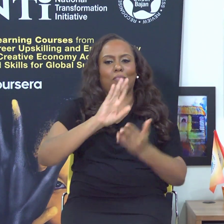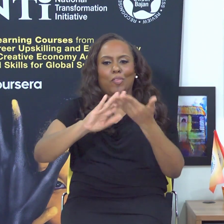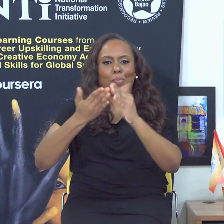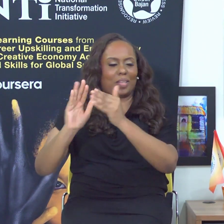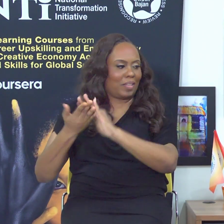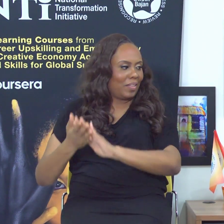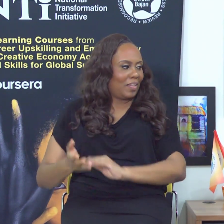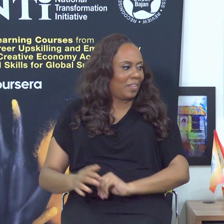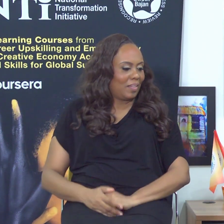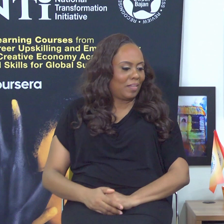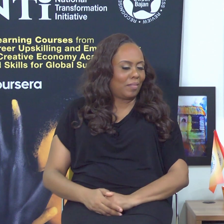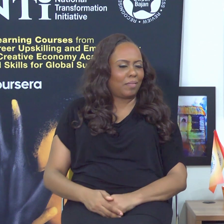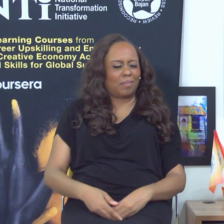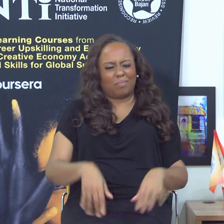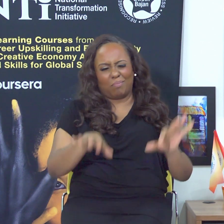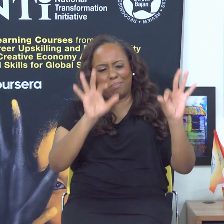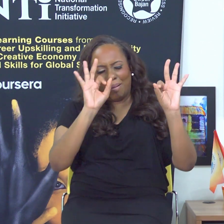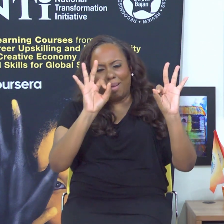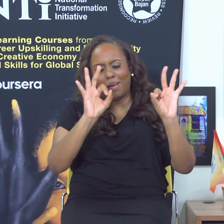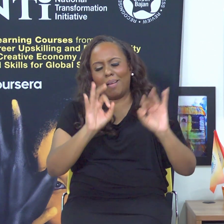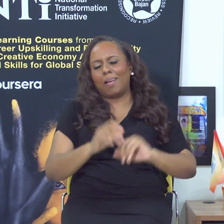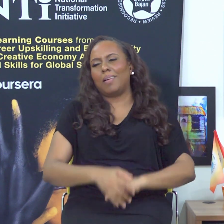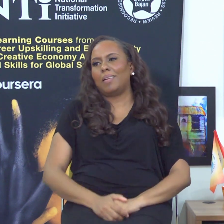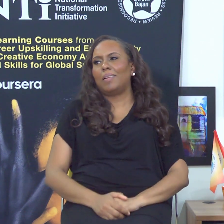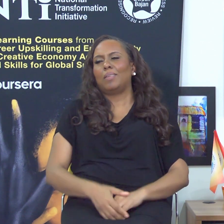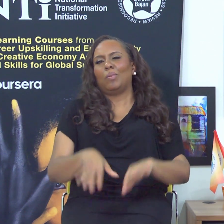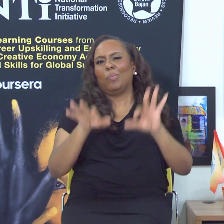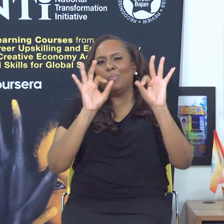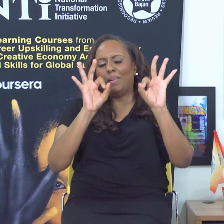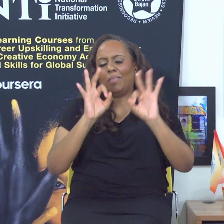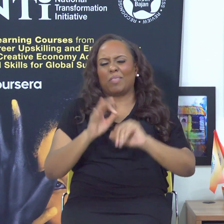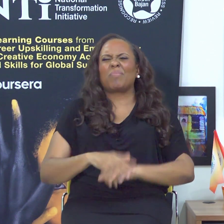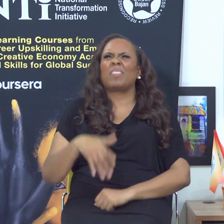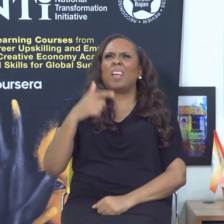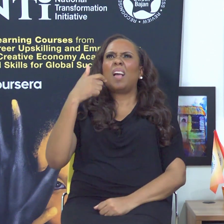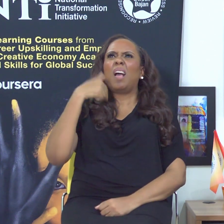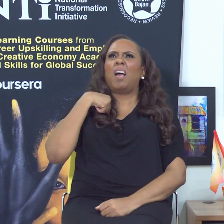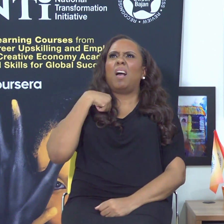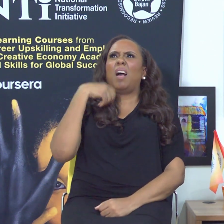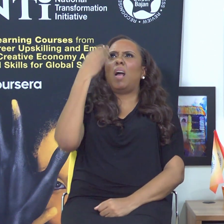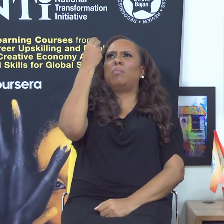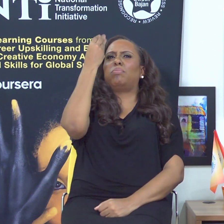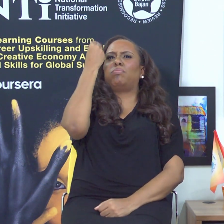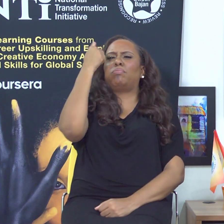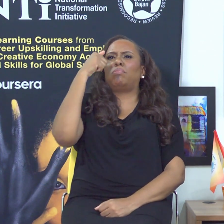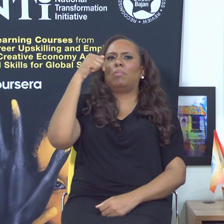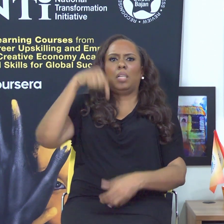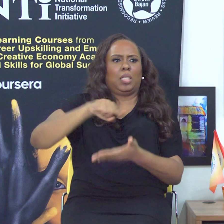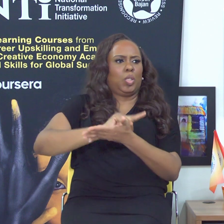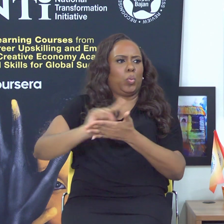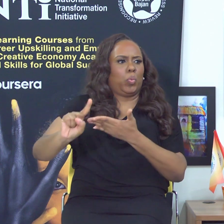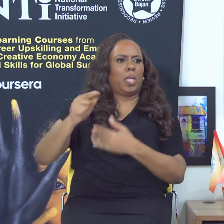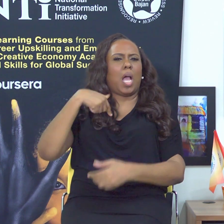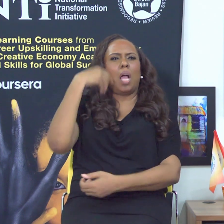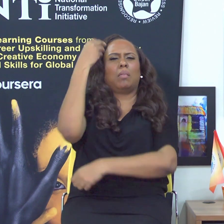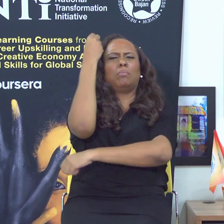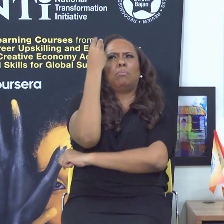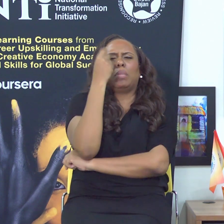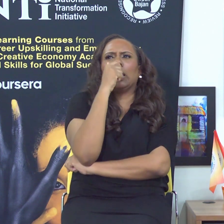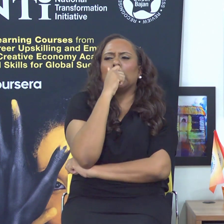It's perfectly put, Dwayne. I've been thinking this week, I've been meditating on this